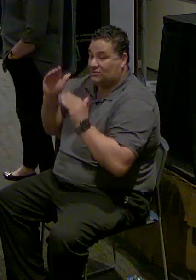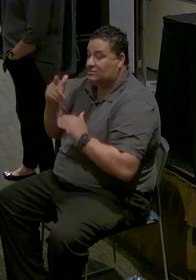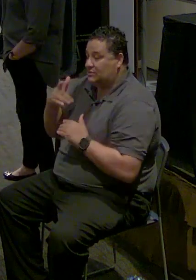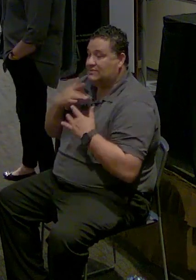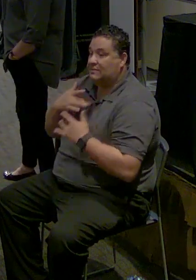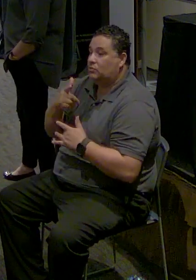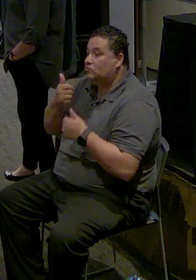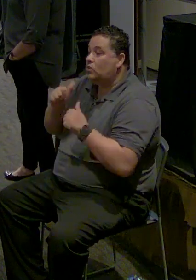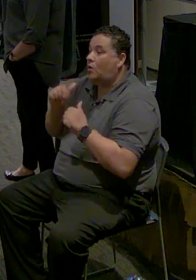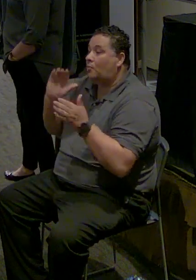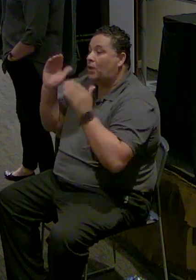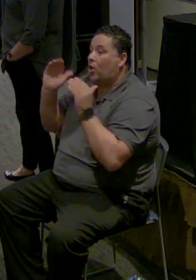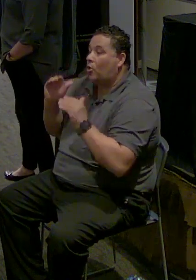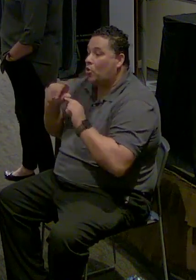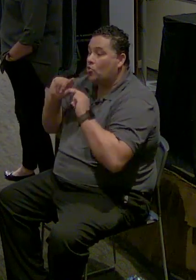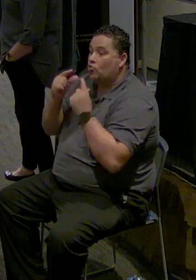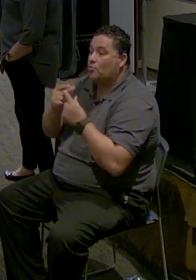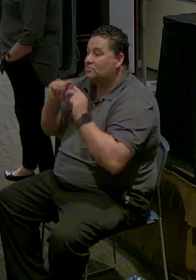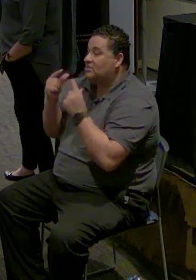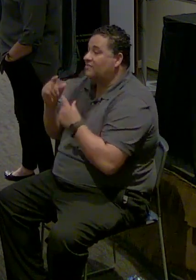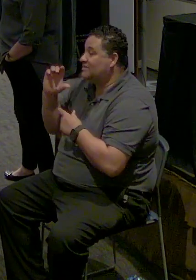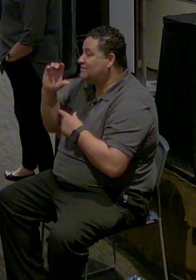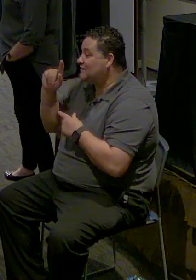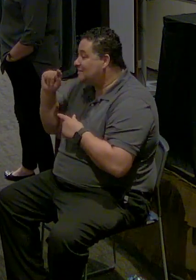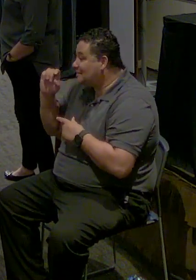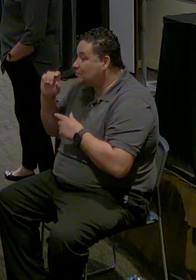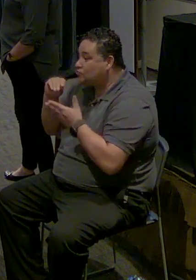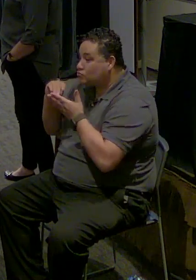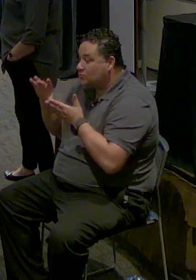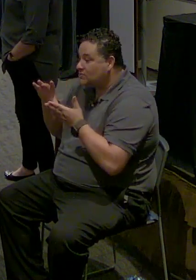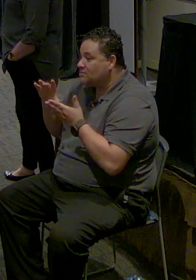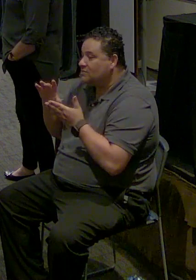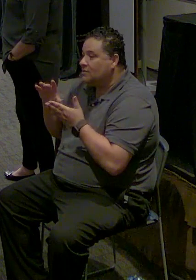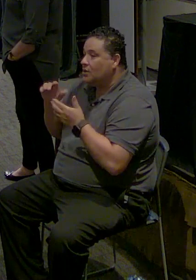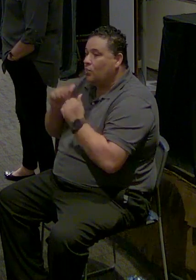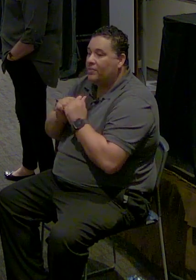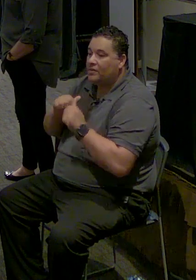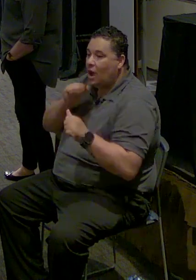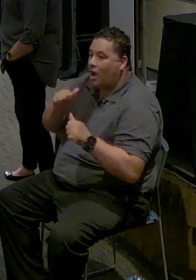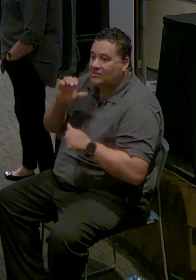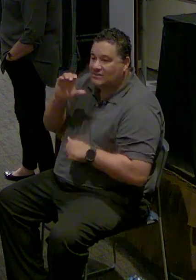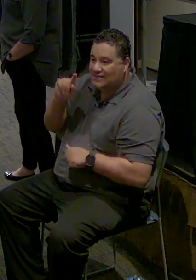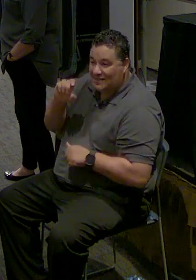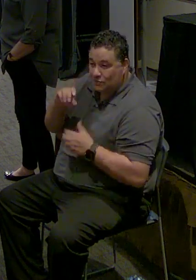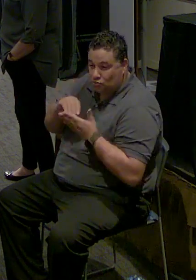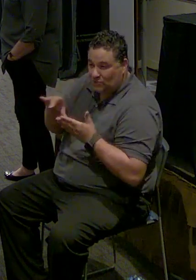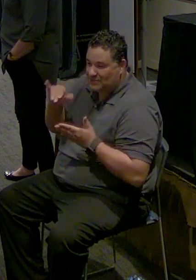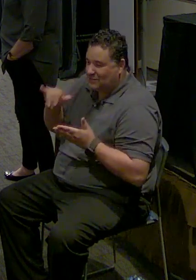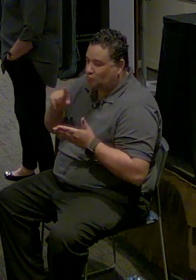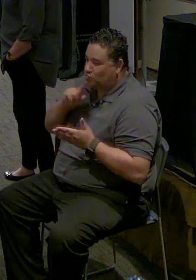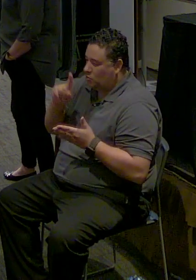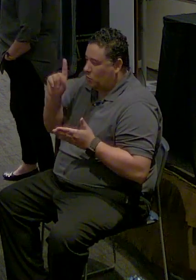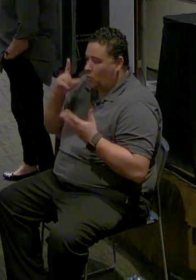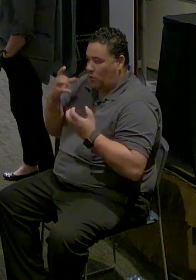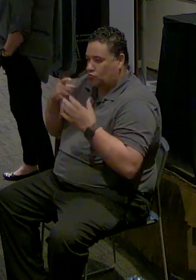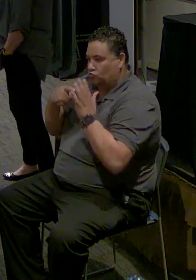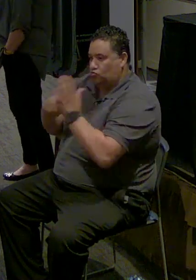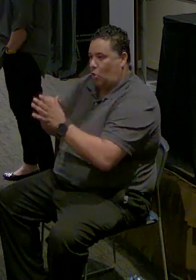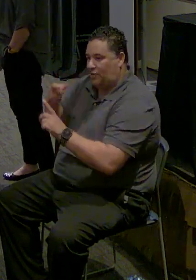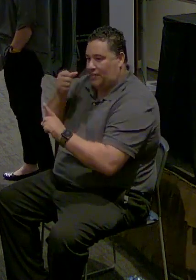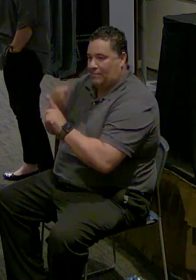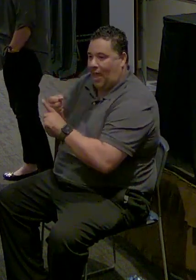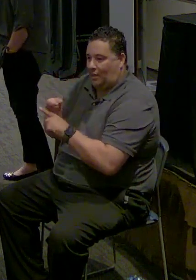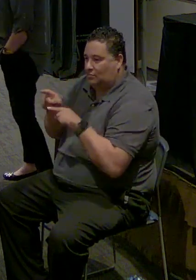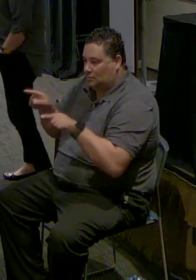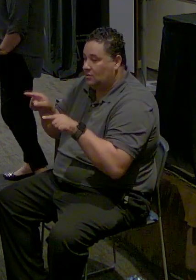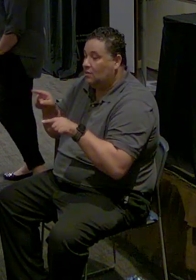to compare groups of CTE students against non-CTE students, because that's really where we want to try to show the impact.